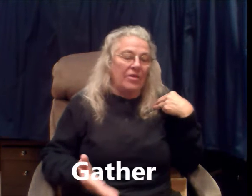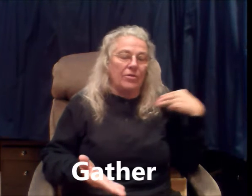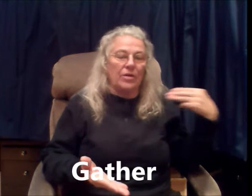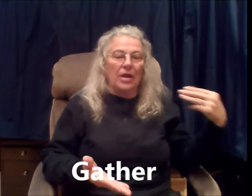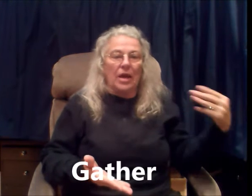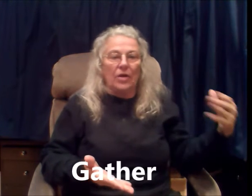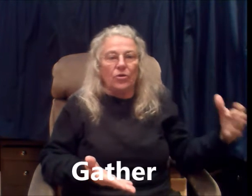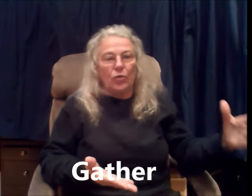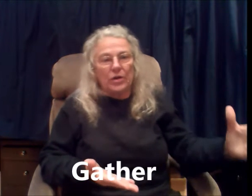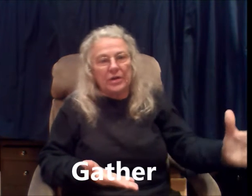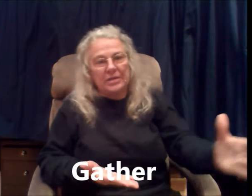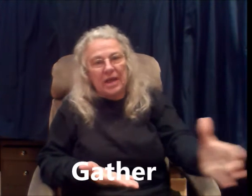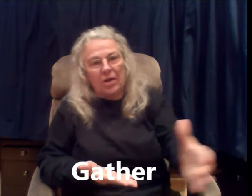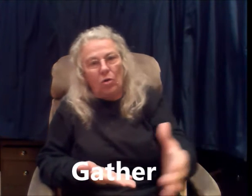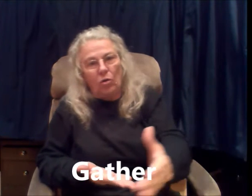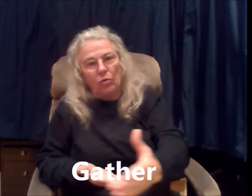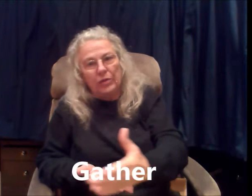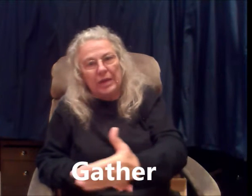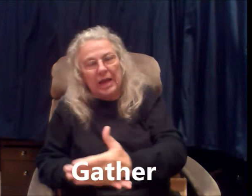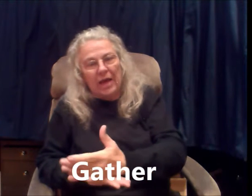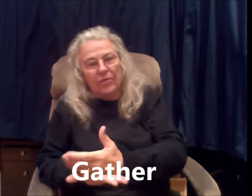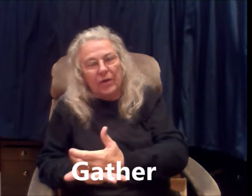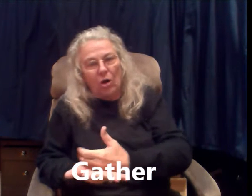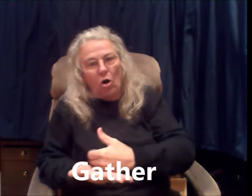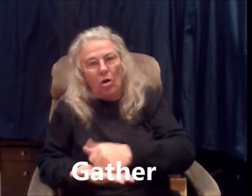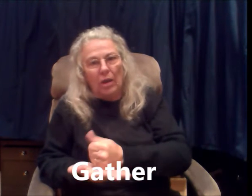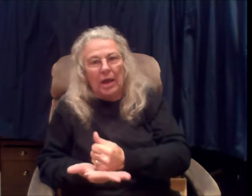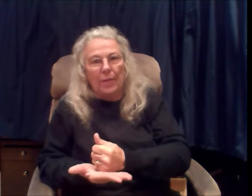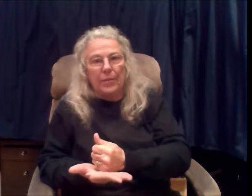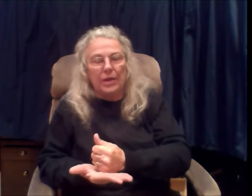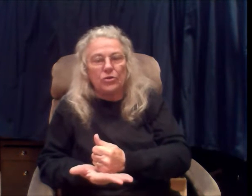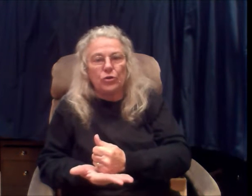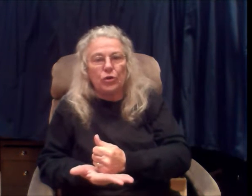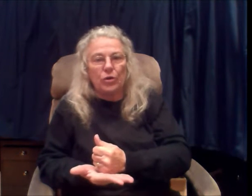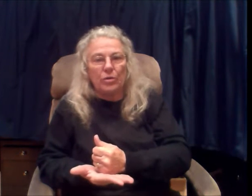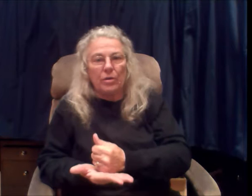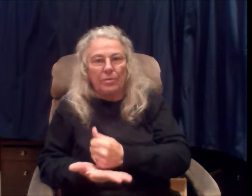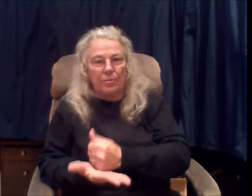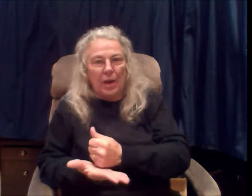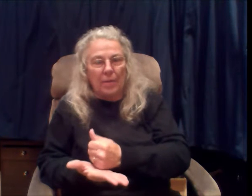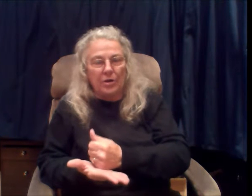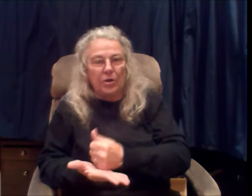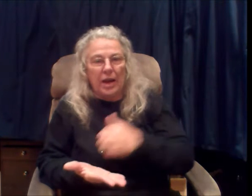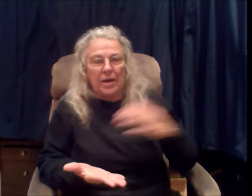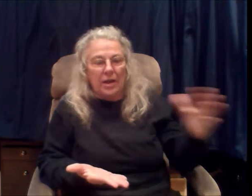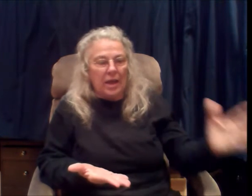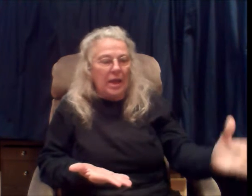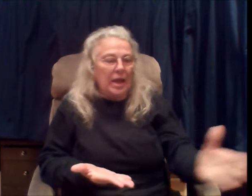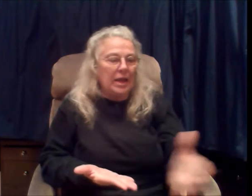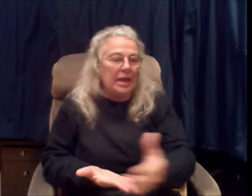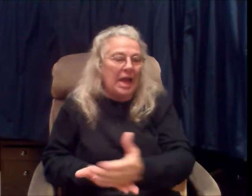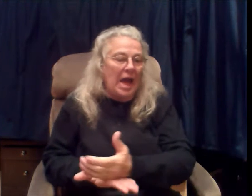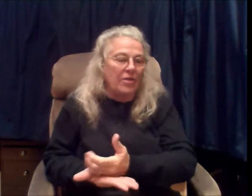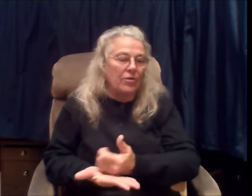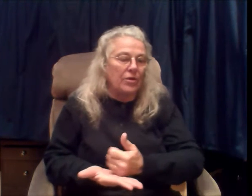Gathered, and you're going to take a hold, gather it all up into your palm of your hand. Gathered.